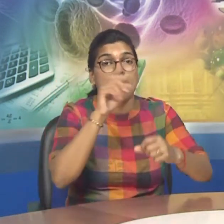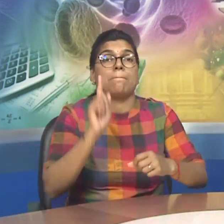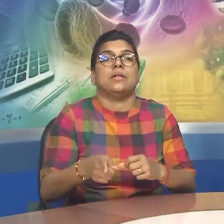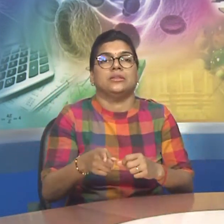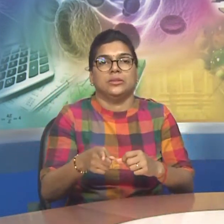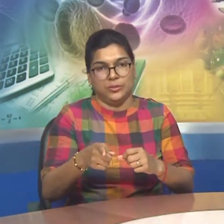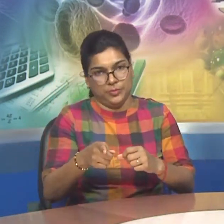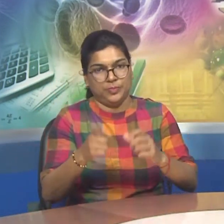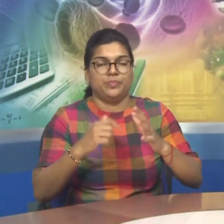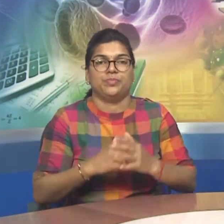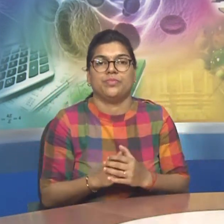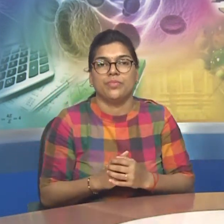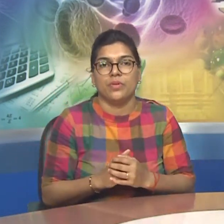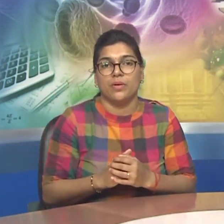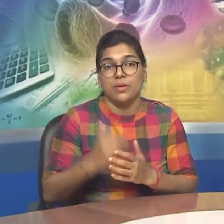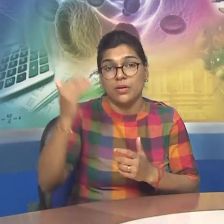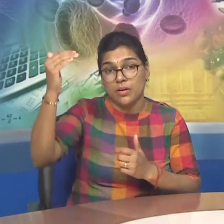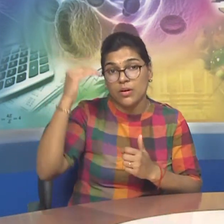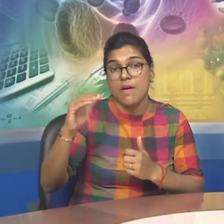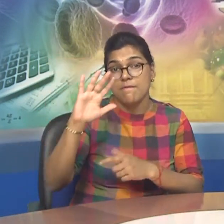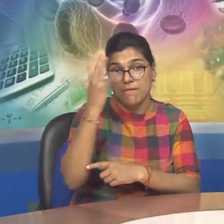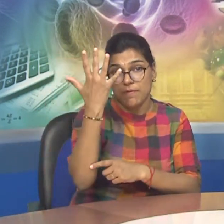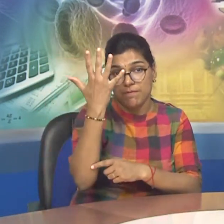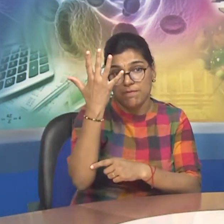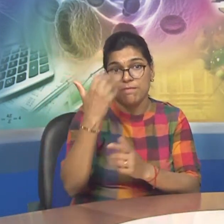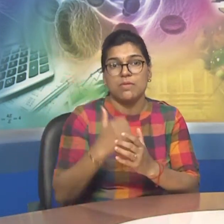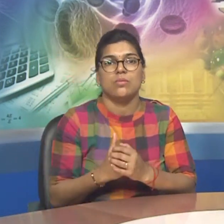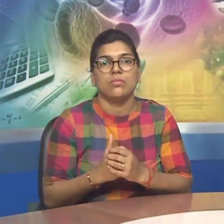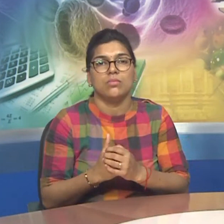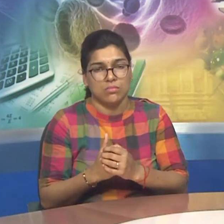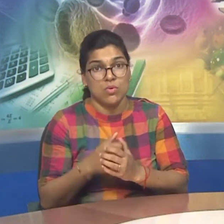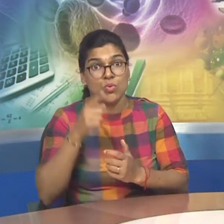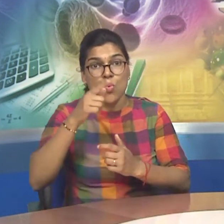So we should be involved in different groups. Point 5.